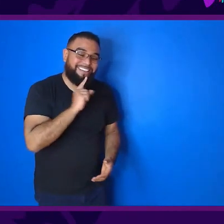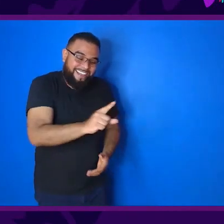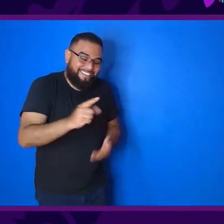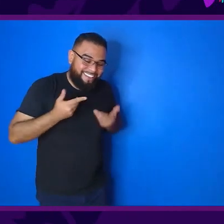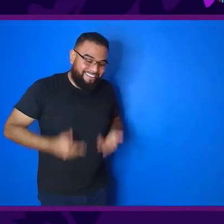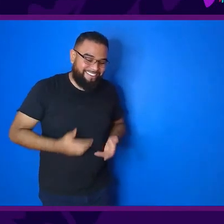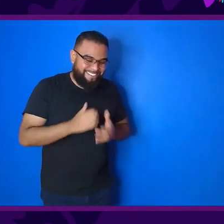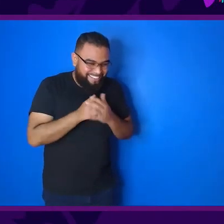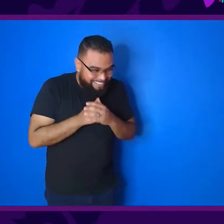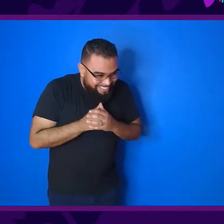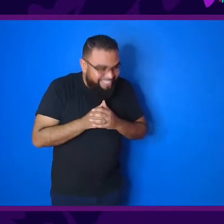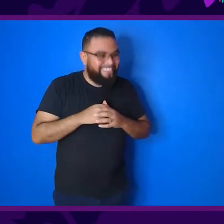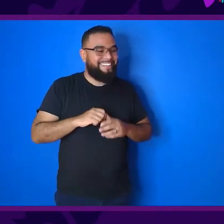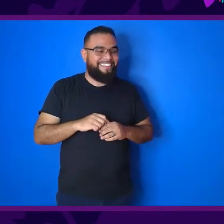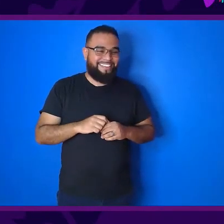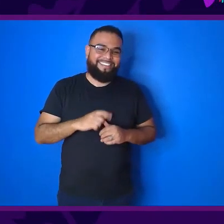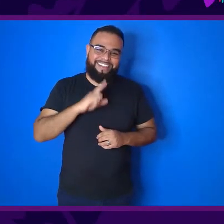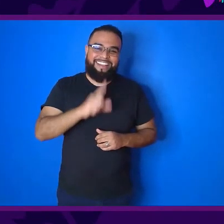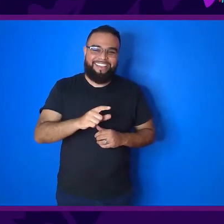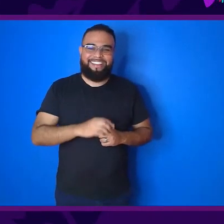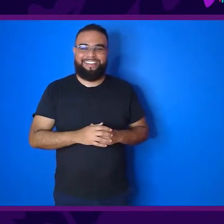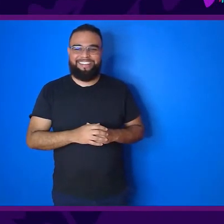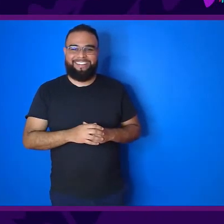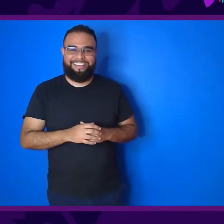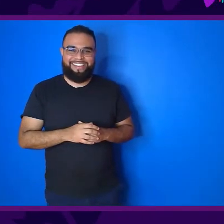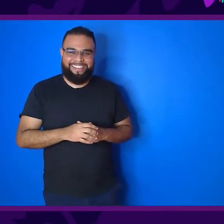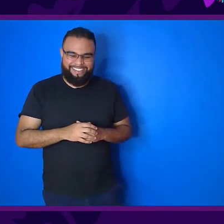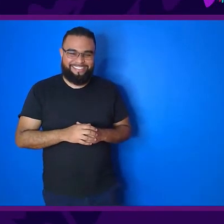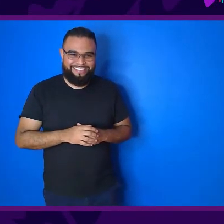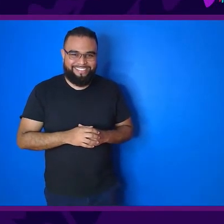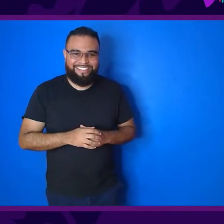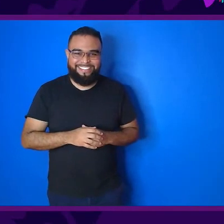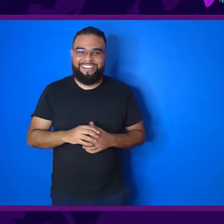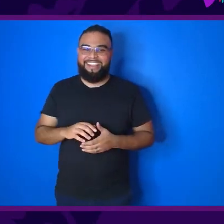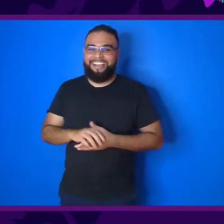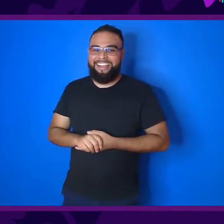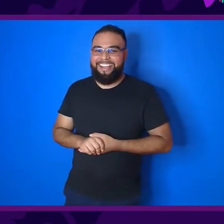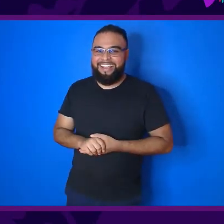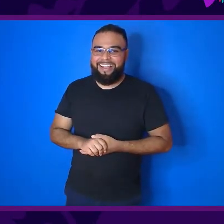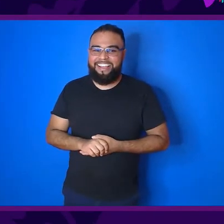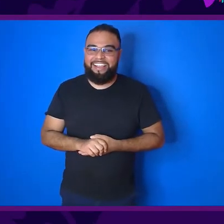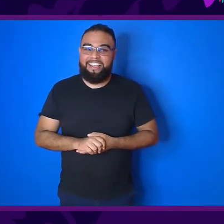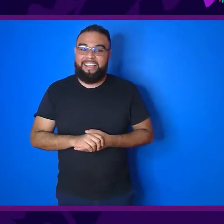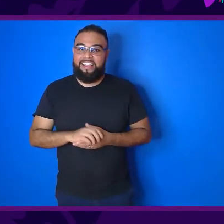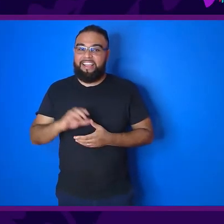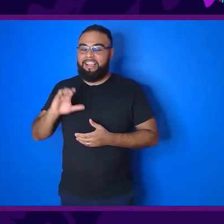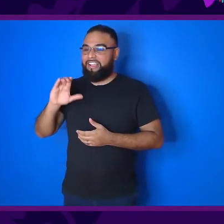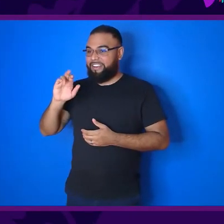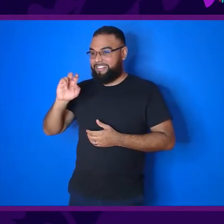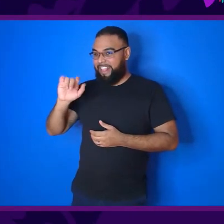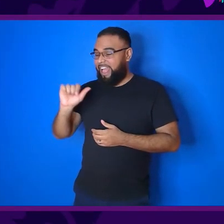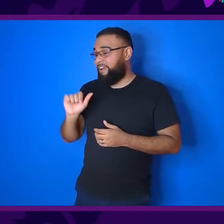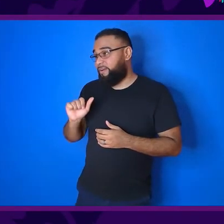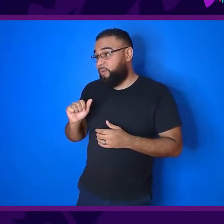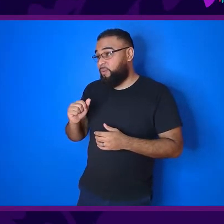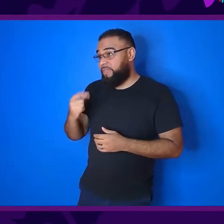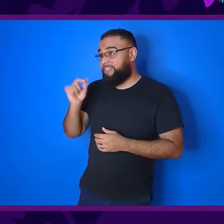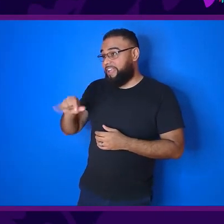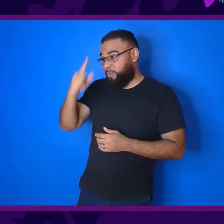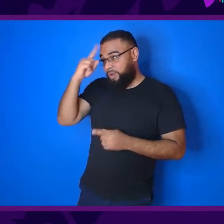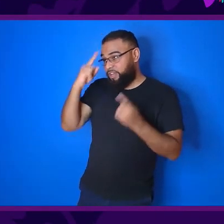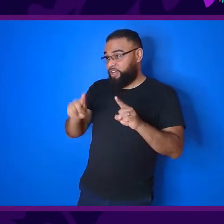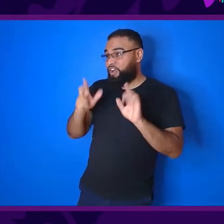Yes, I did. Yes, I did. There is a contract you can't negotiate, Dolores.